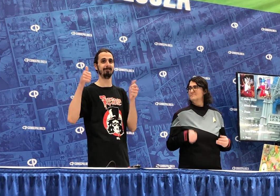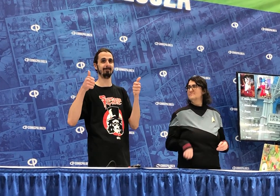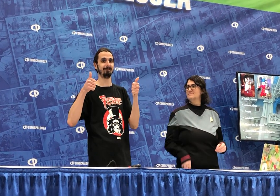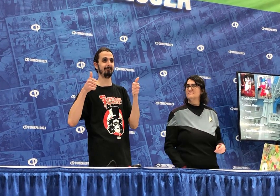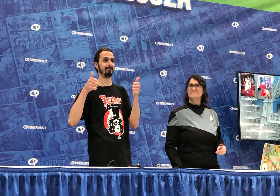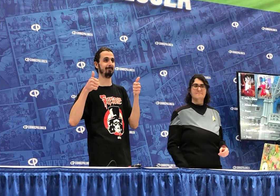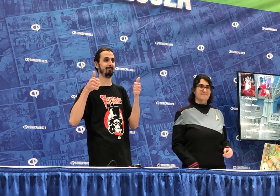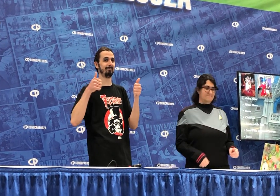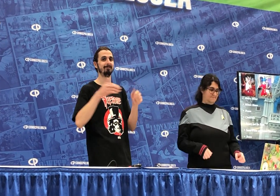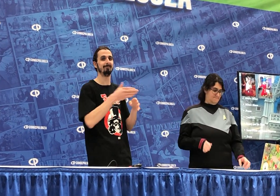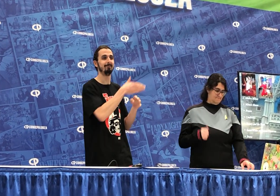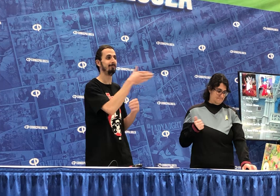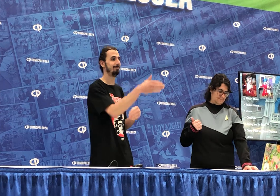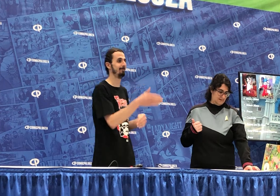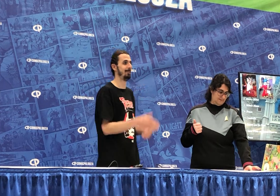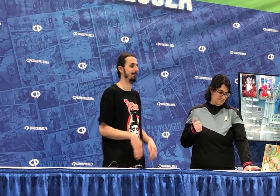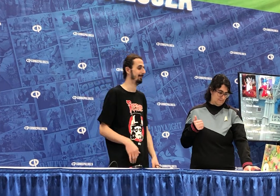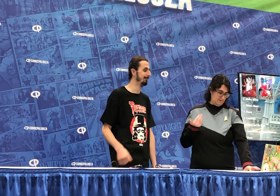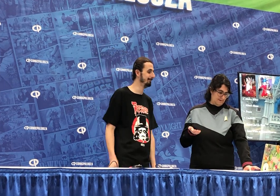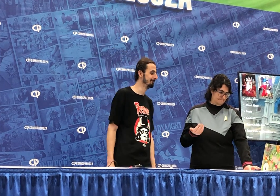All right, any other questions? No? Moving on.